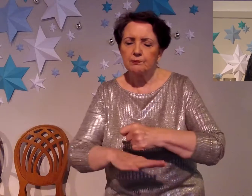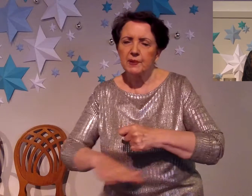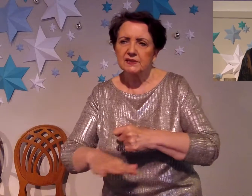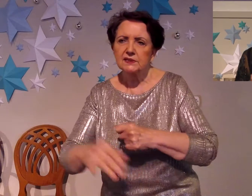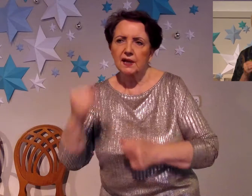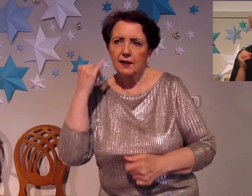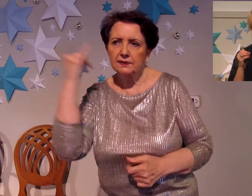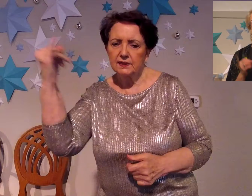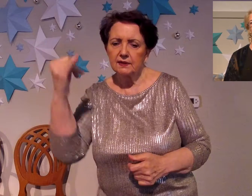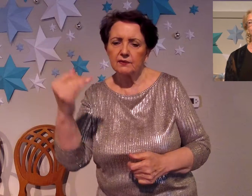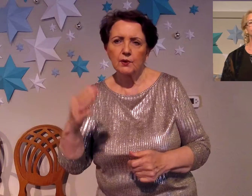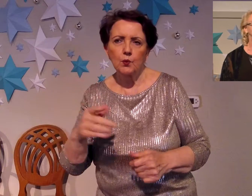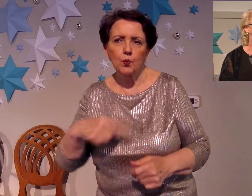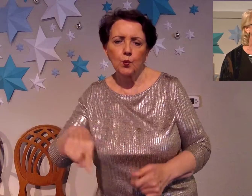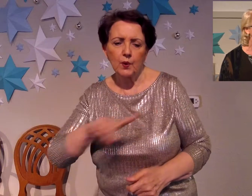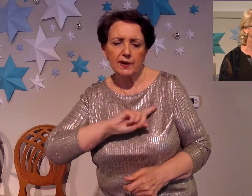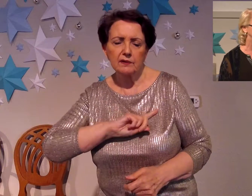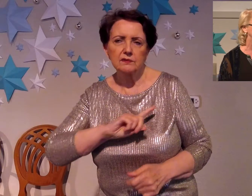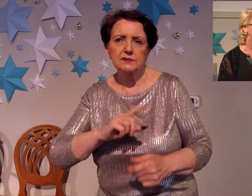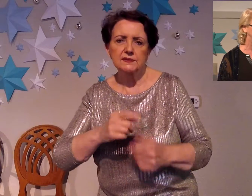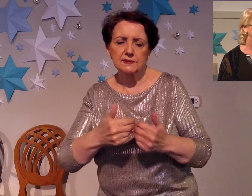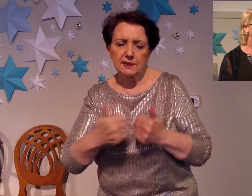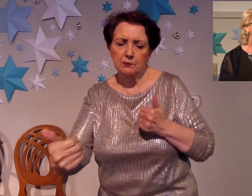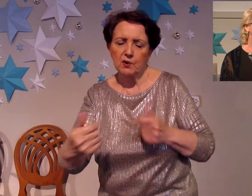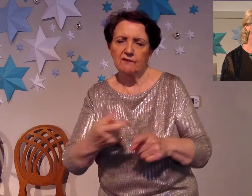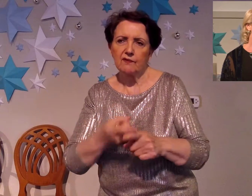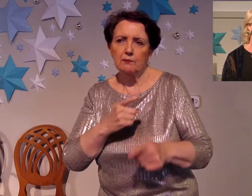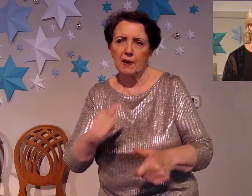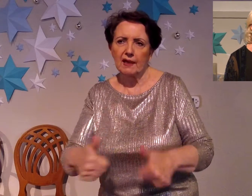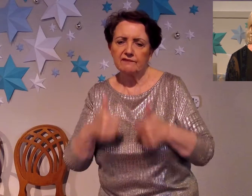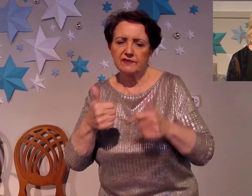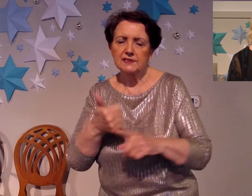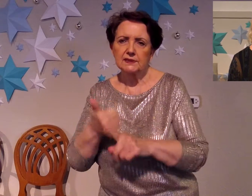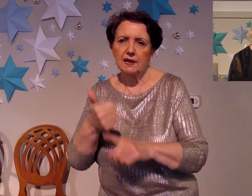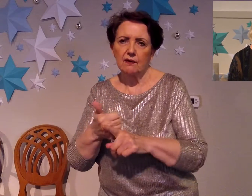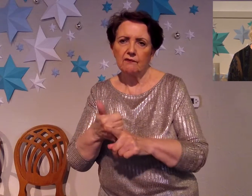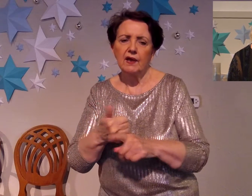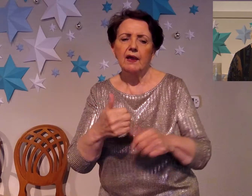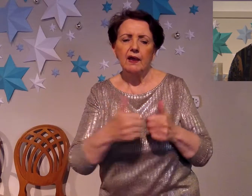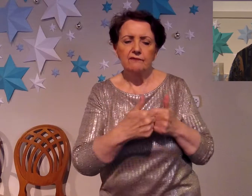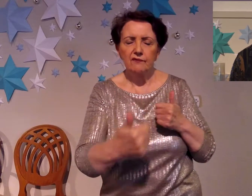idea that somehow we are separate from life itself and from each other.